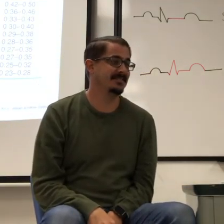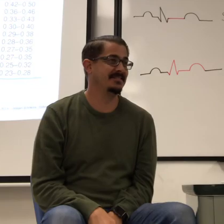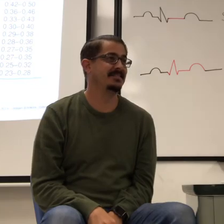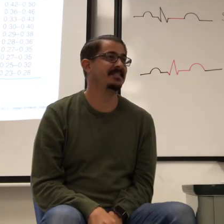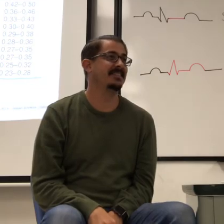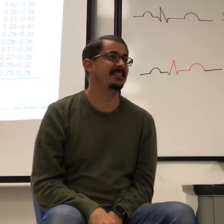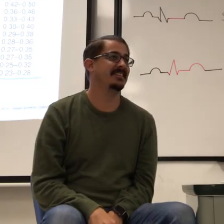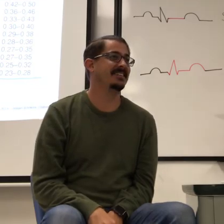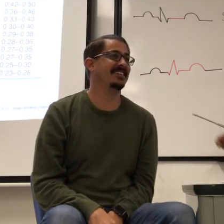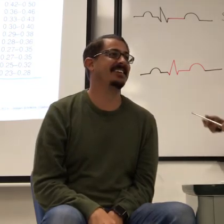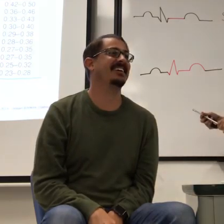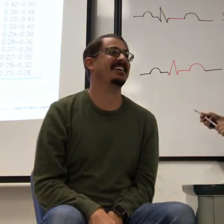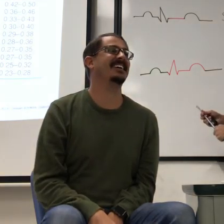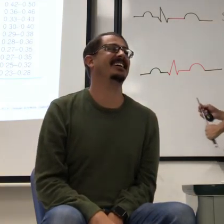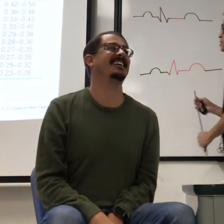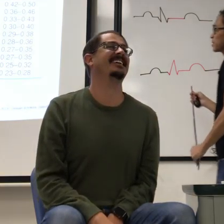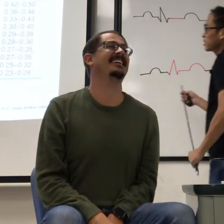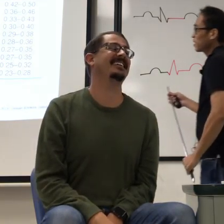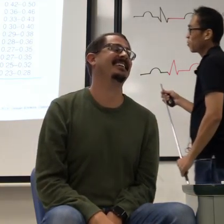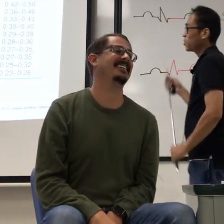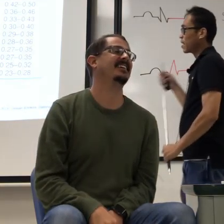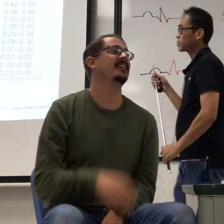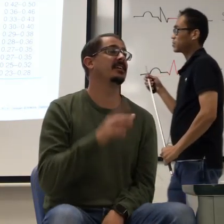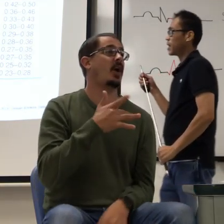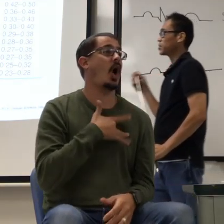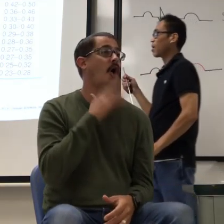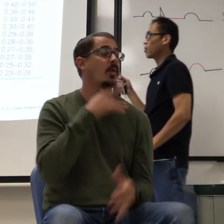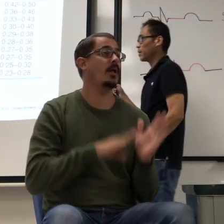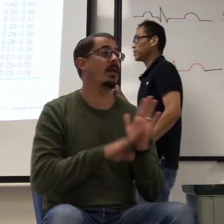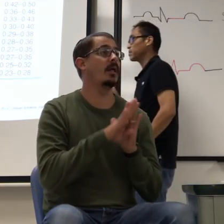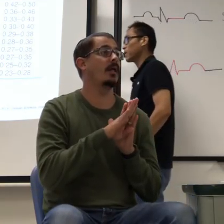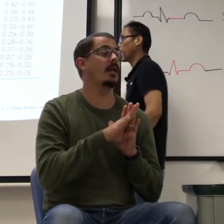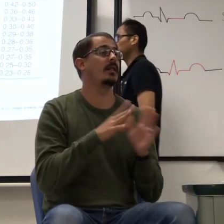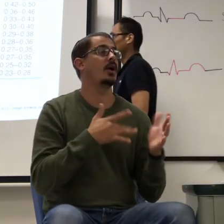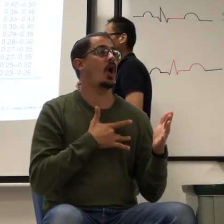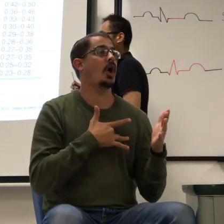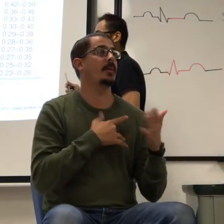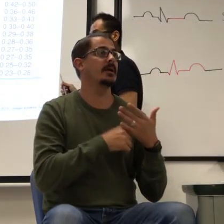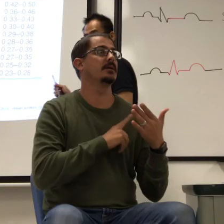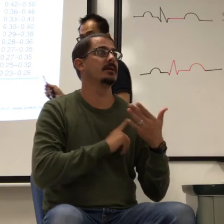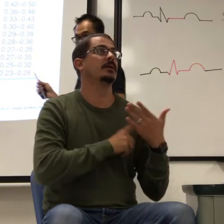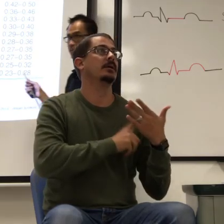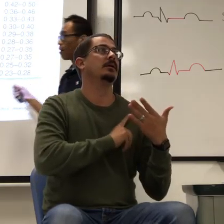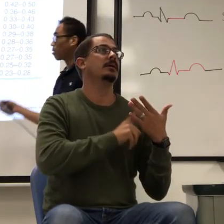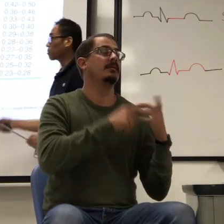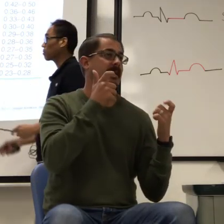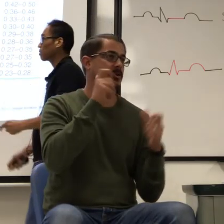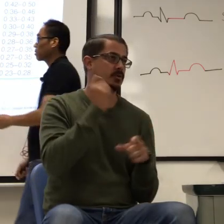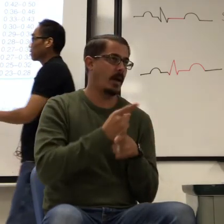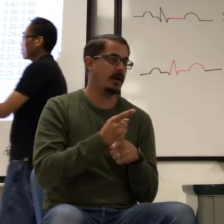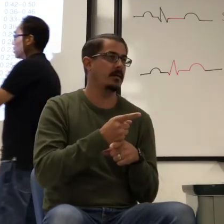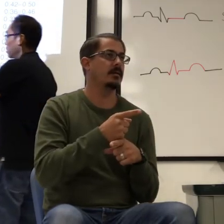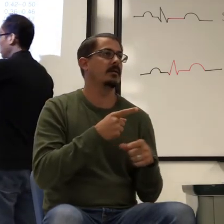rate's gonna get up. What you should see from this is, when you exercise, your heart beats obviously faster, but